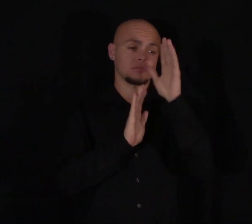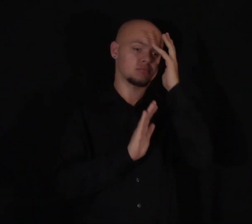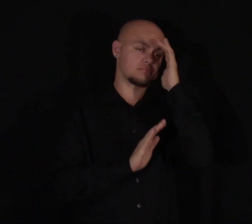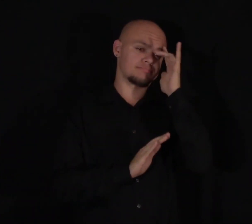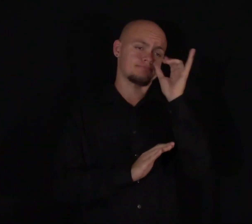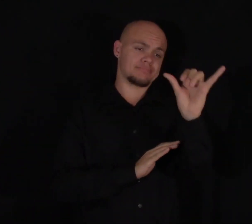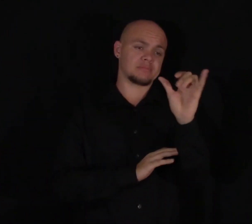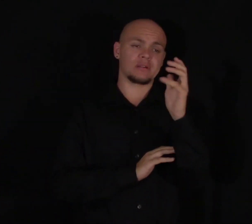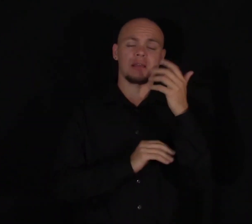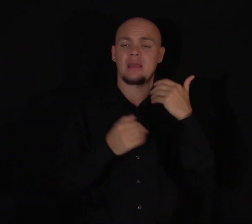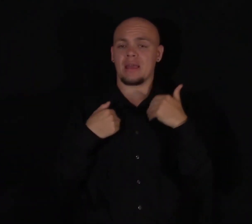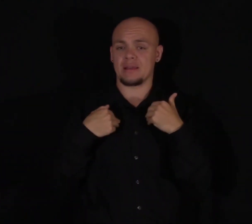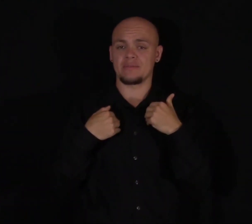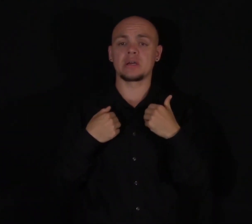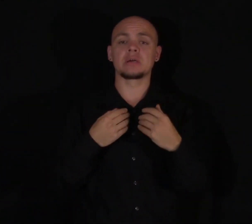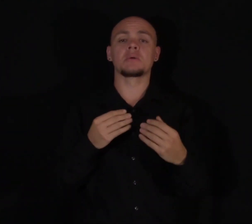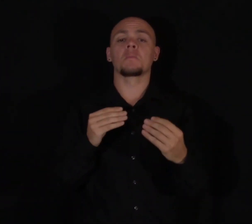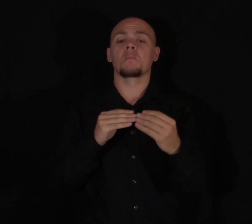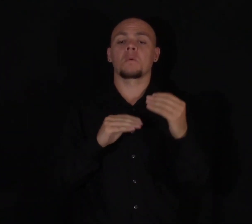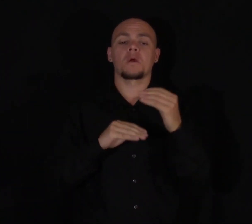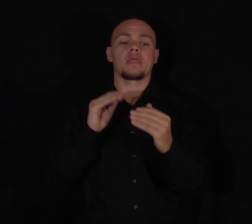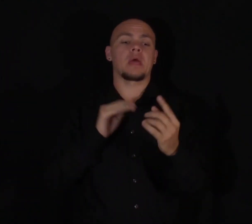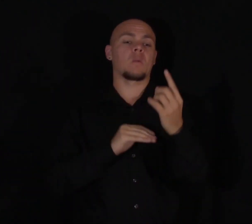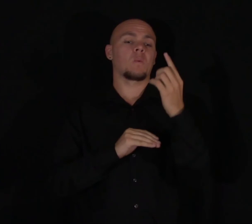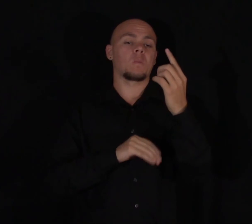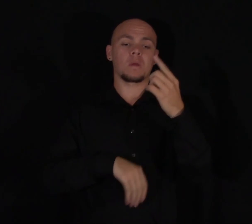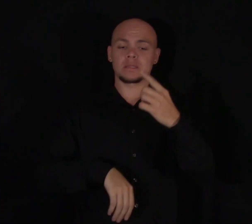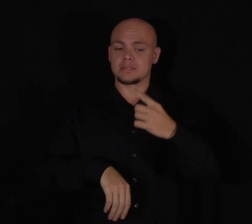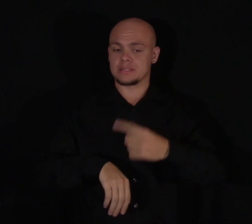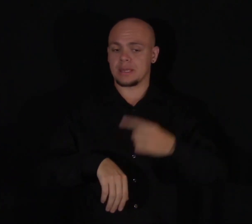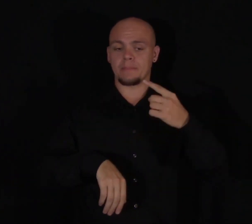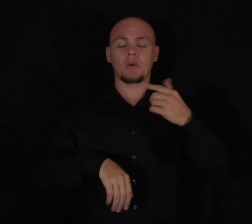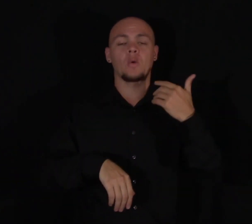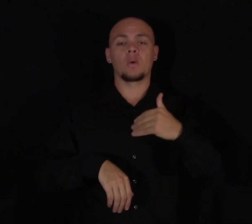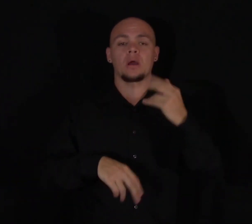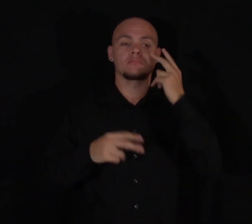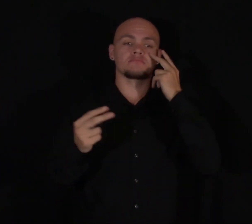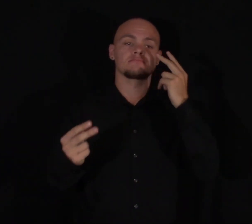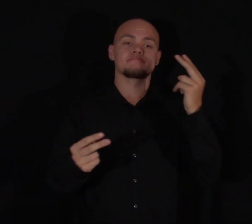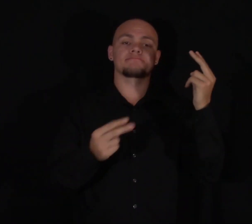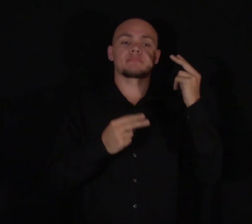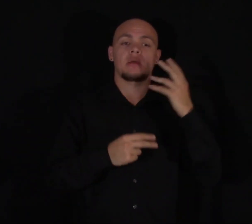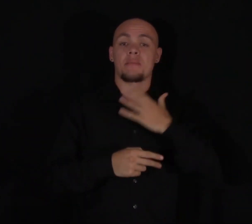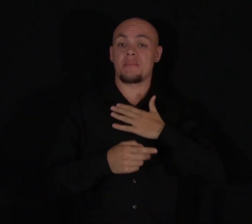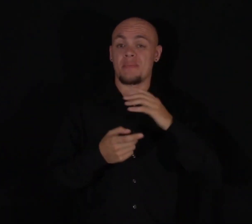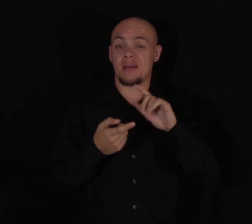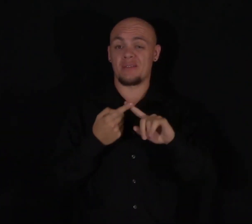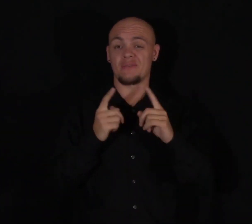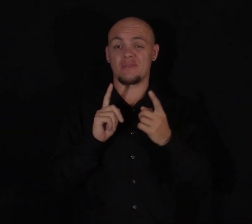once the agitation into which these reflections threw me made my friends dread a dangerous